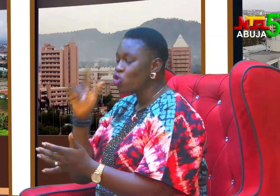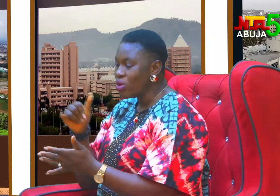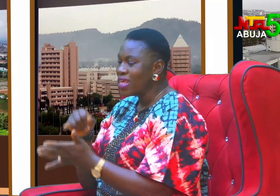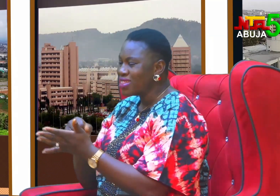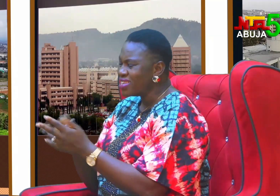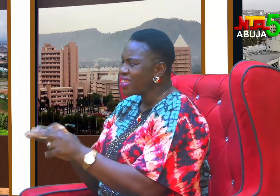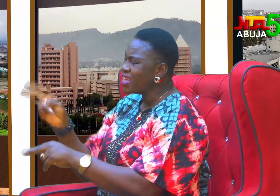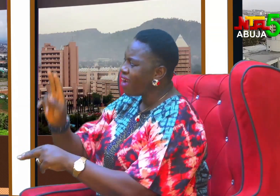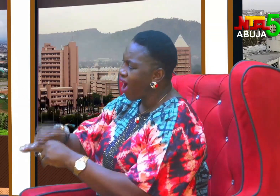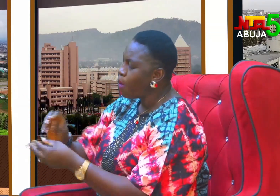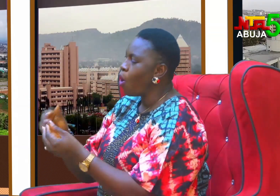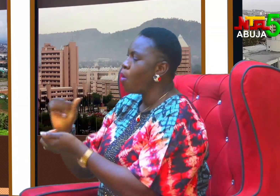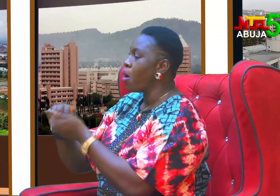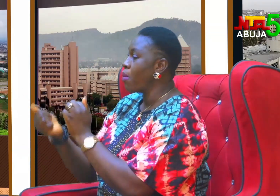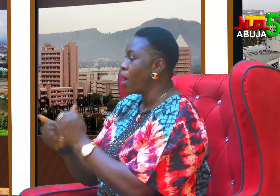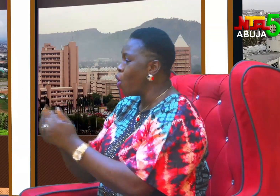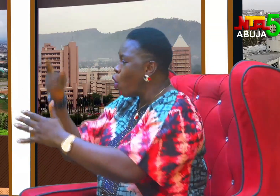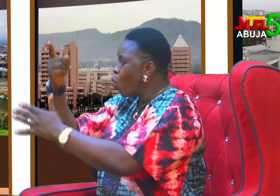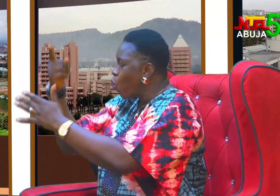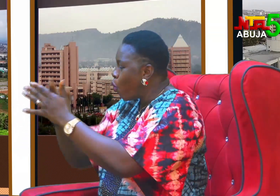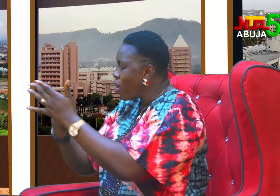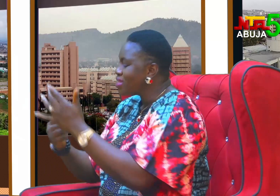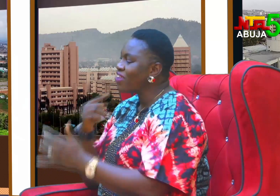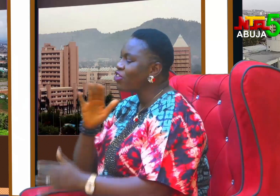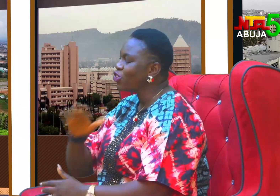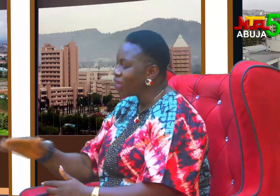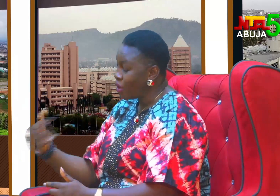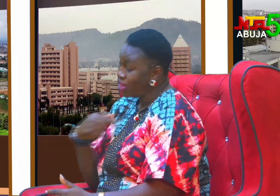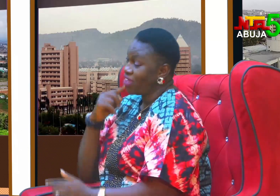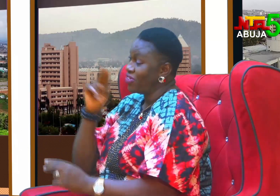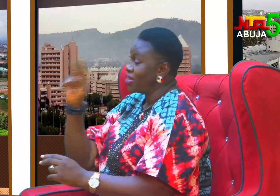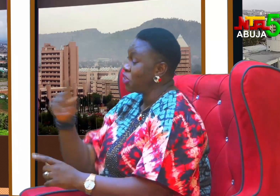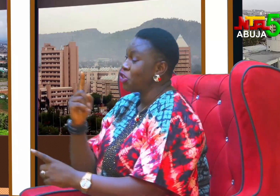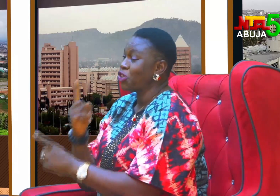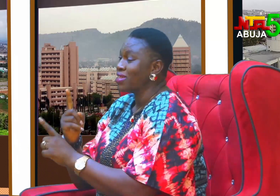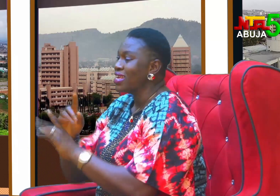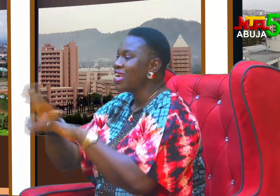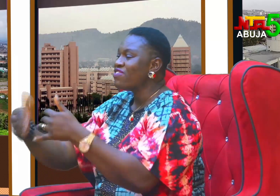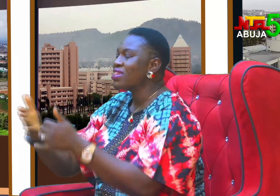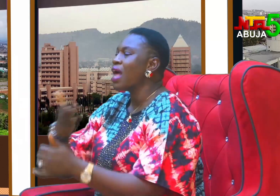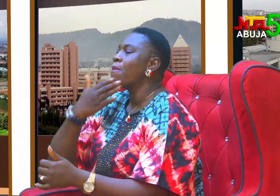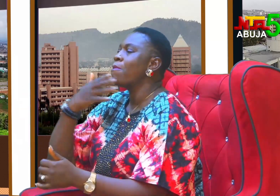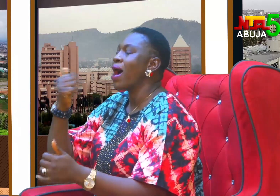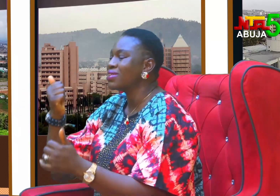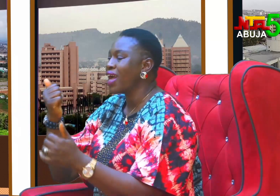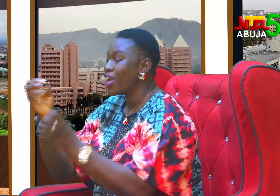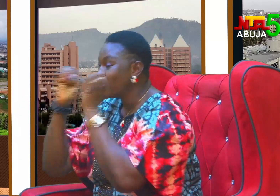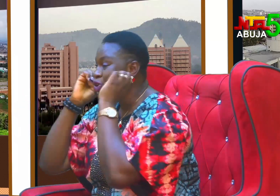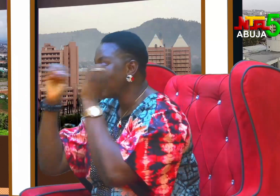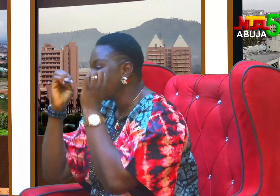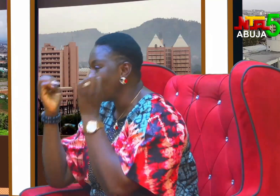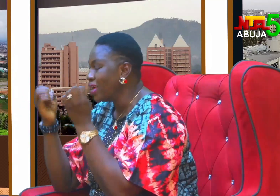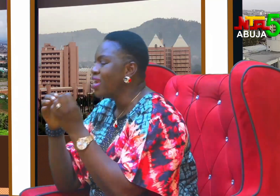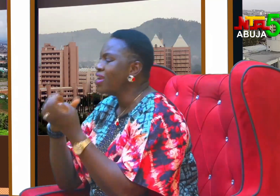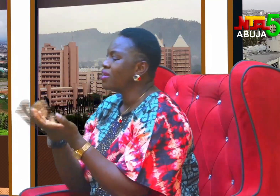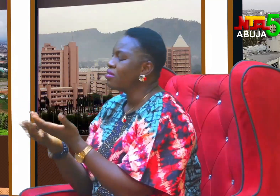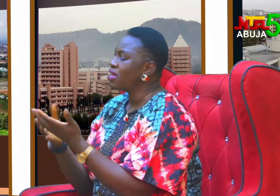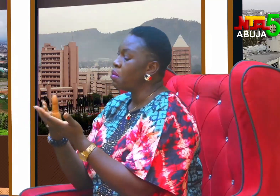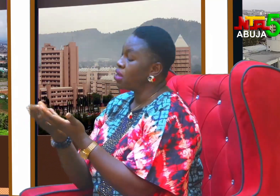will read it. So that is how technology has helped us in such a way. So it gives us the opportunity to